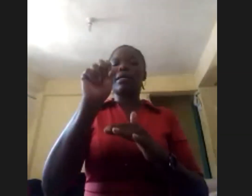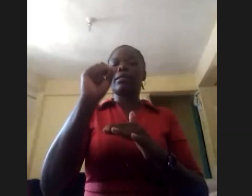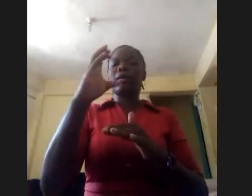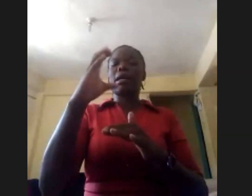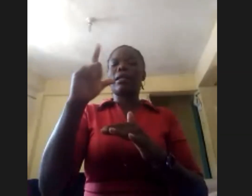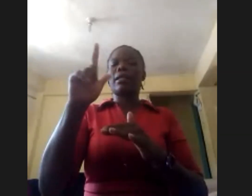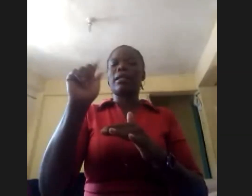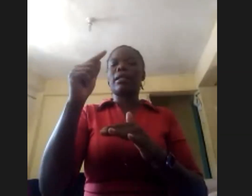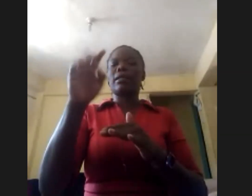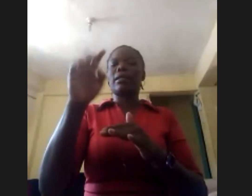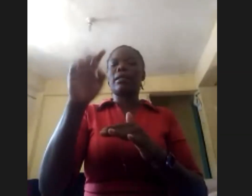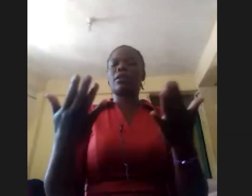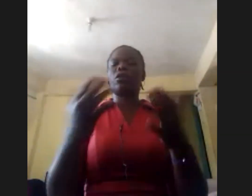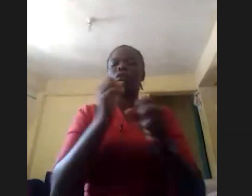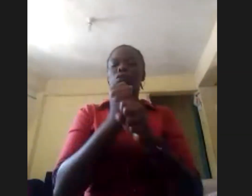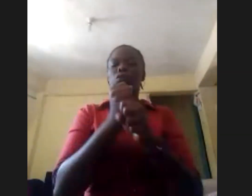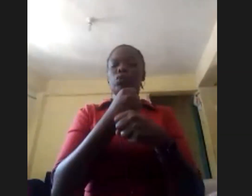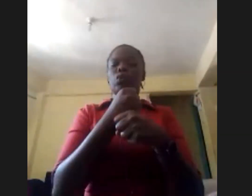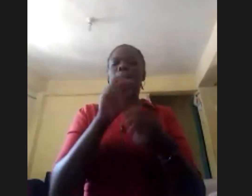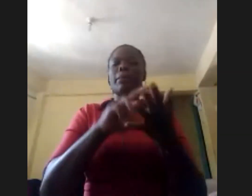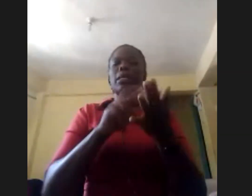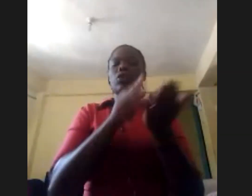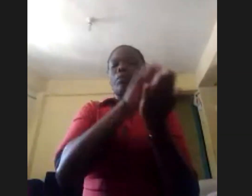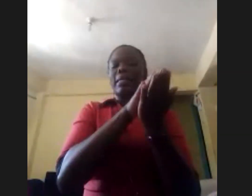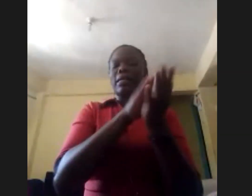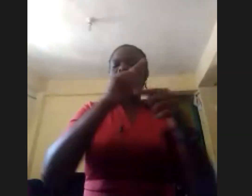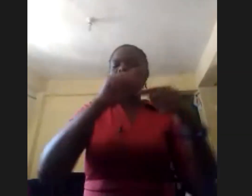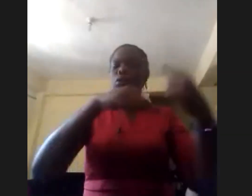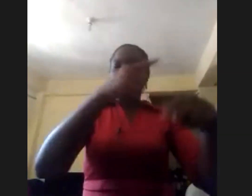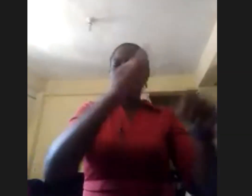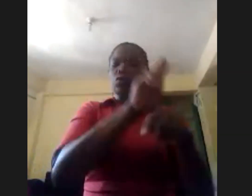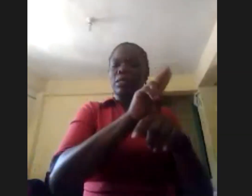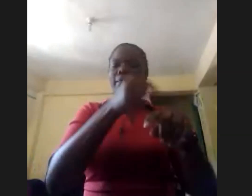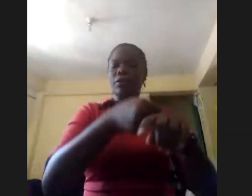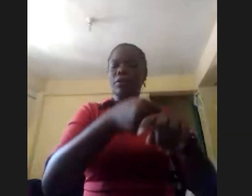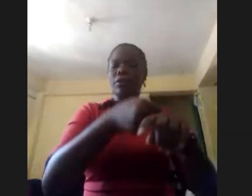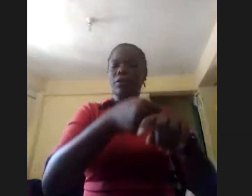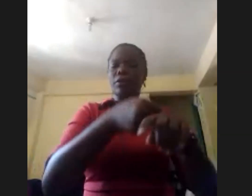you maintain. For example, you continue using that drug for